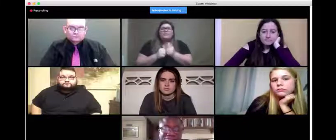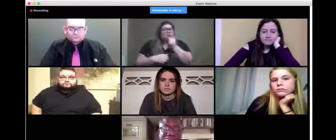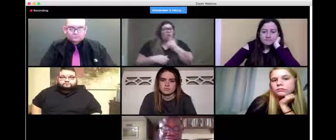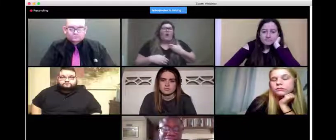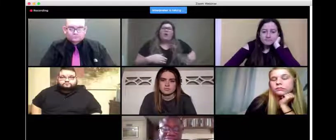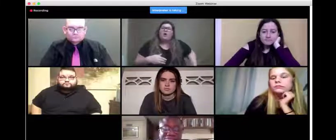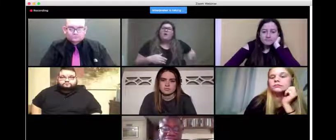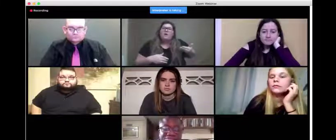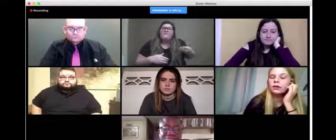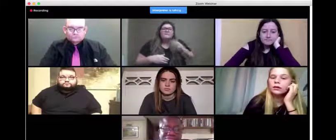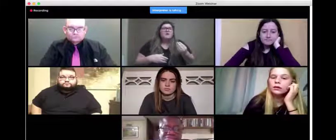of being deaf.